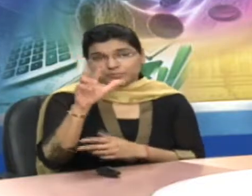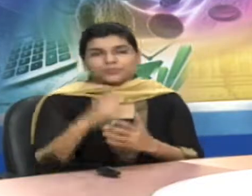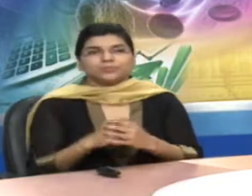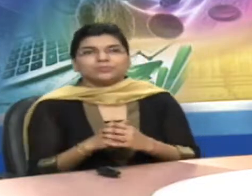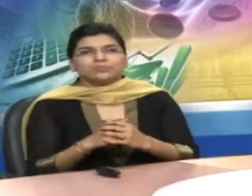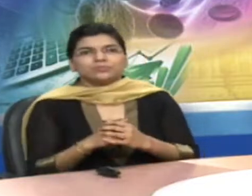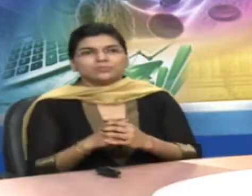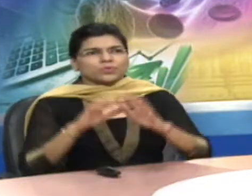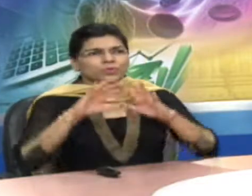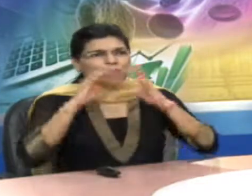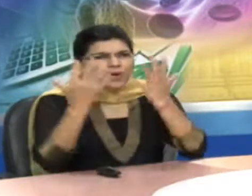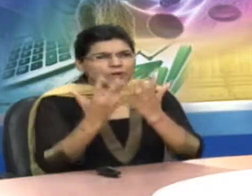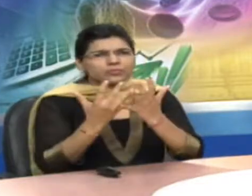Eighth word is